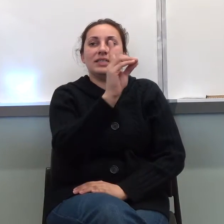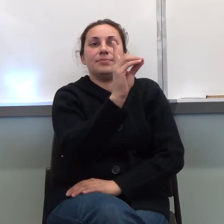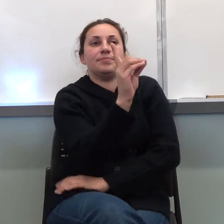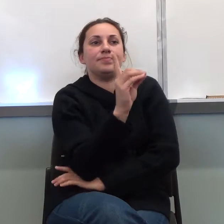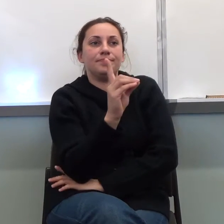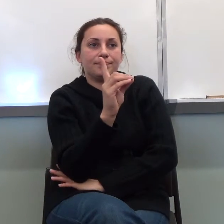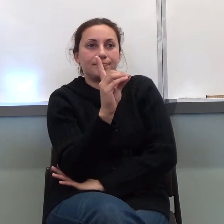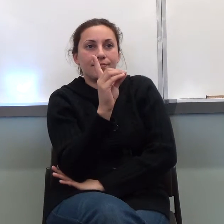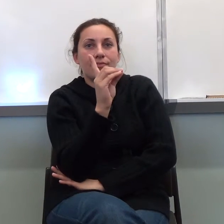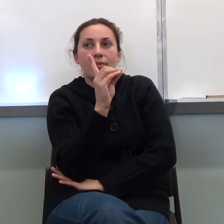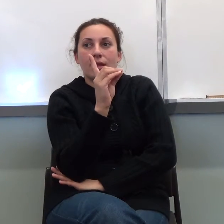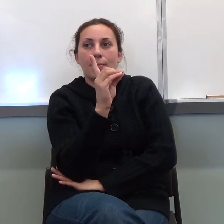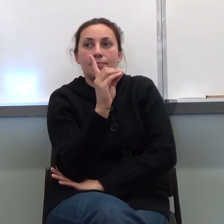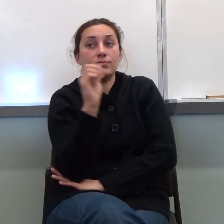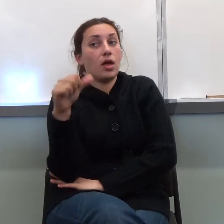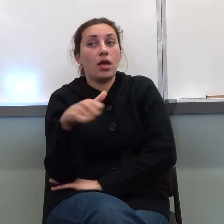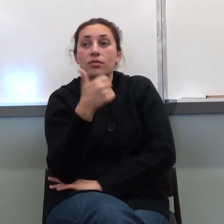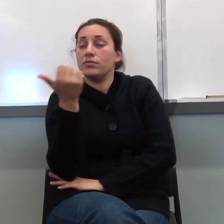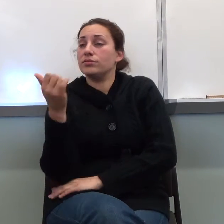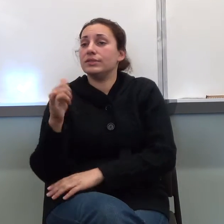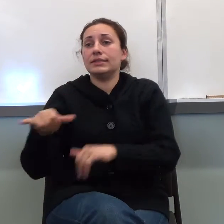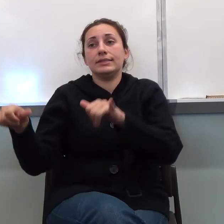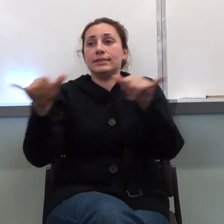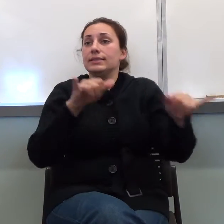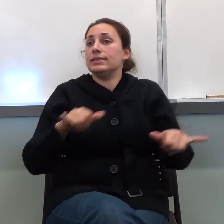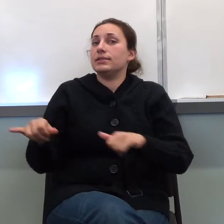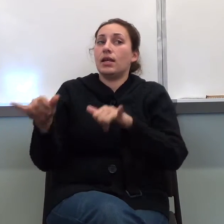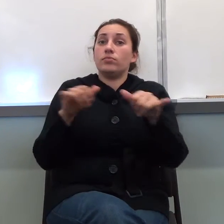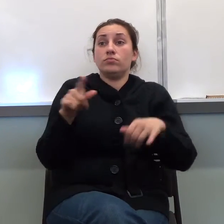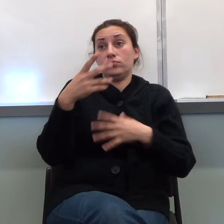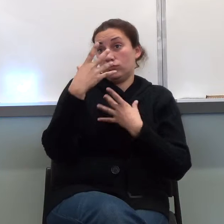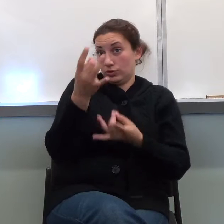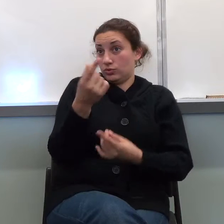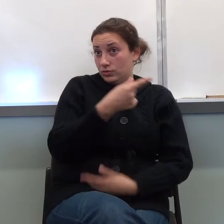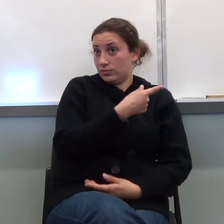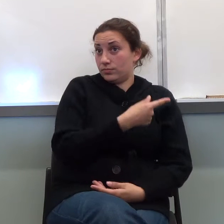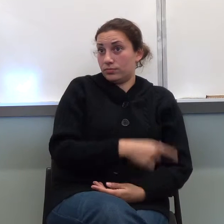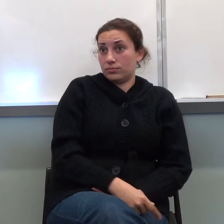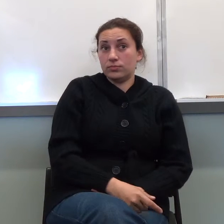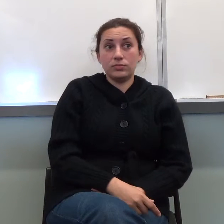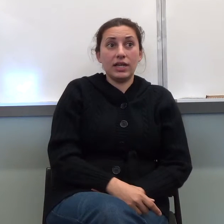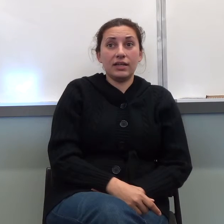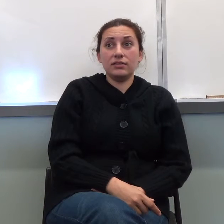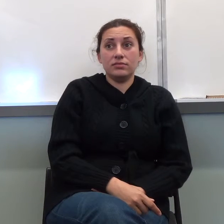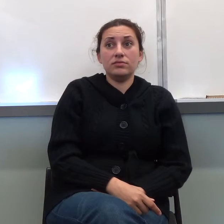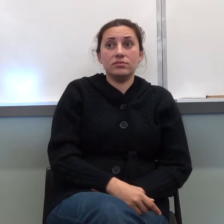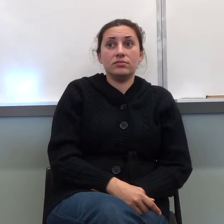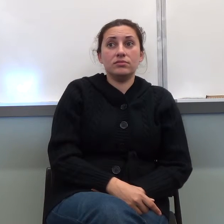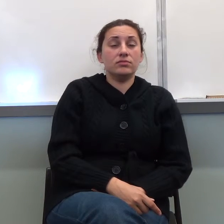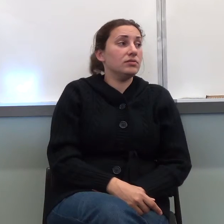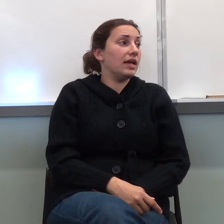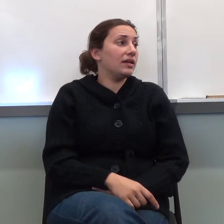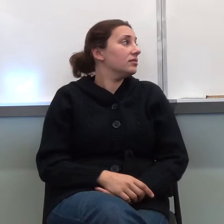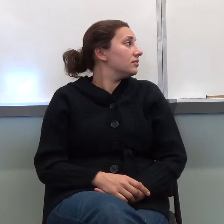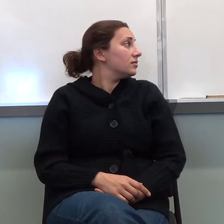The others go the same way. Is anyone else interested in this, or is? Yeah. You are? Okay. Yeah. All